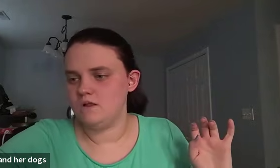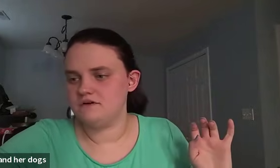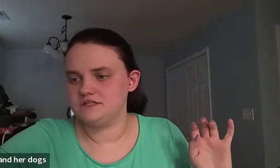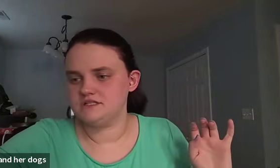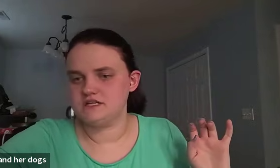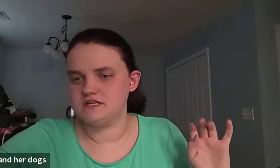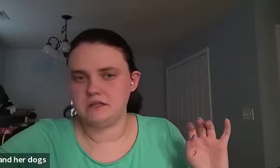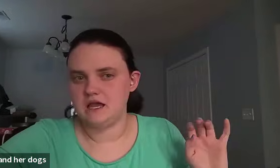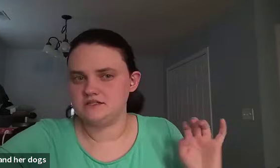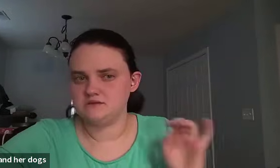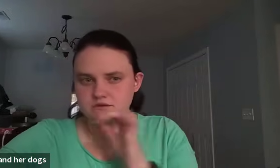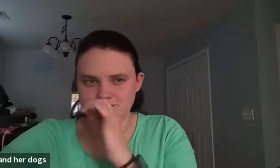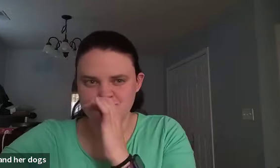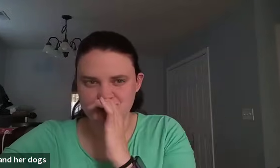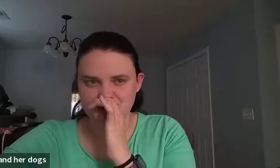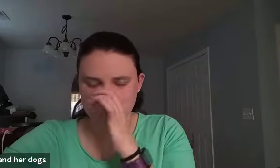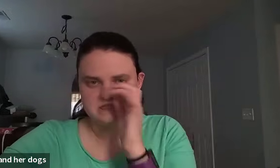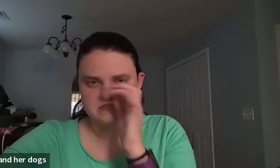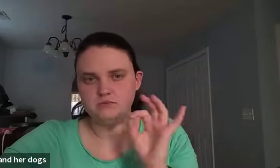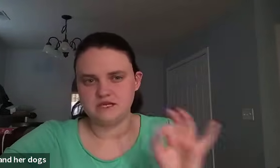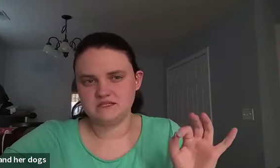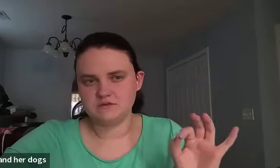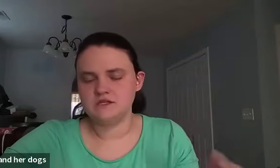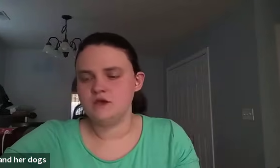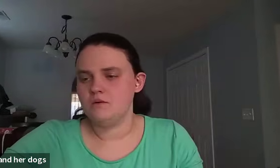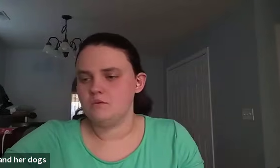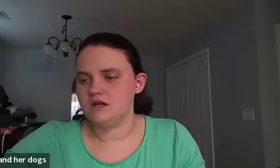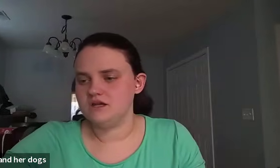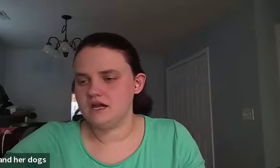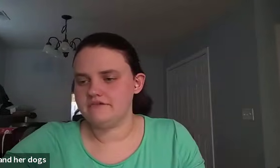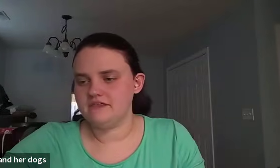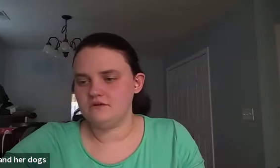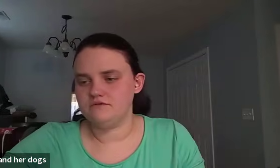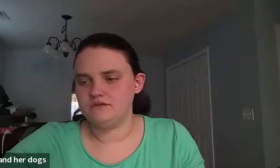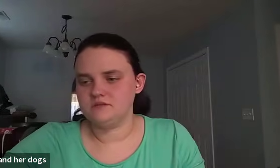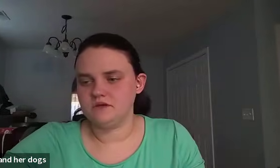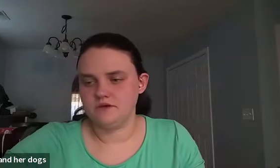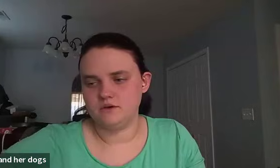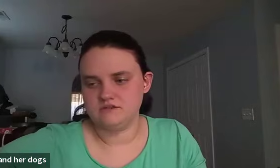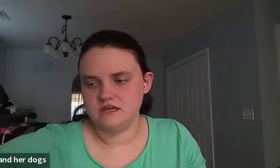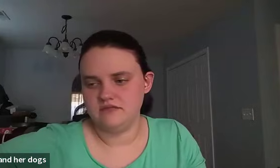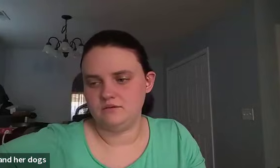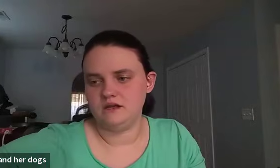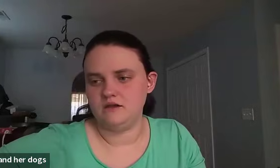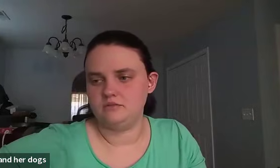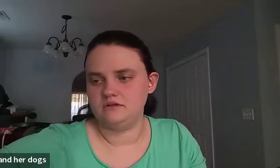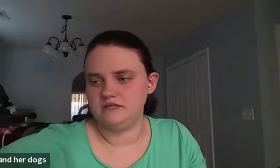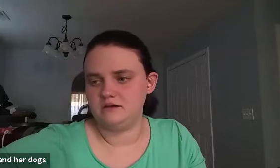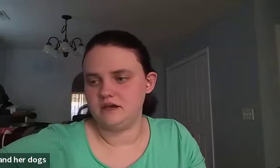all of our signs from last week, which was just those simple basic ones. We're going to kind of, I think, review some of those. I think would help. Let me get